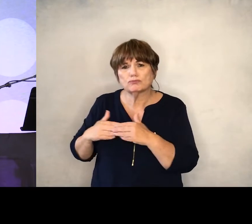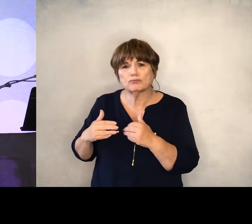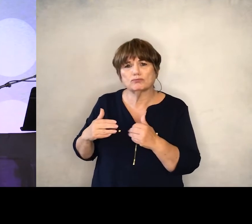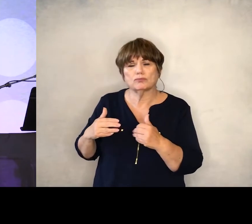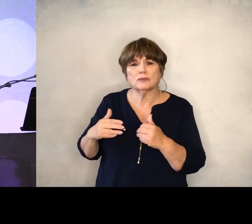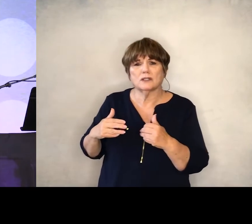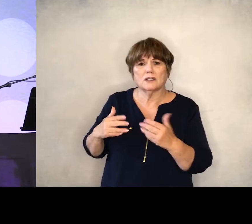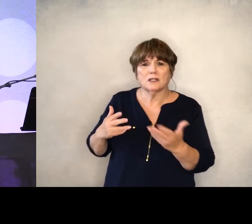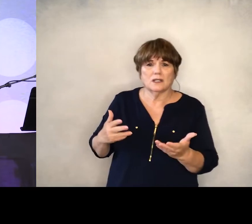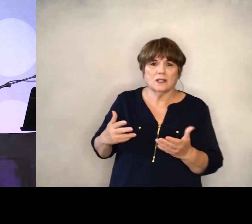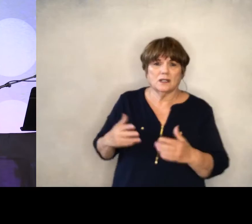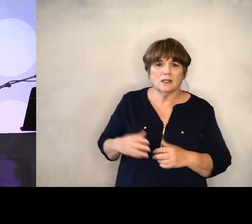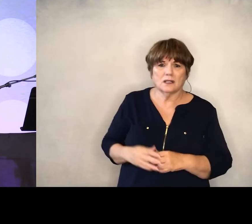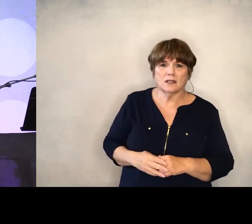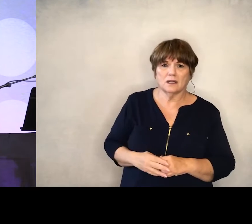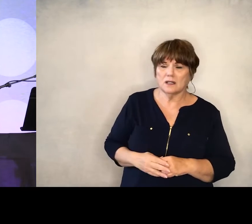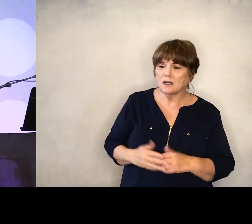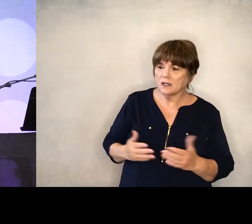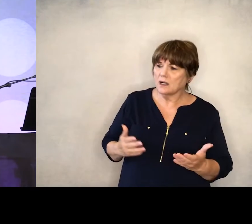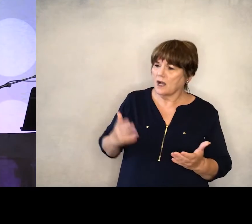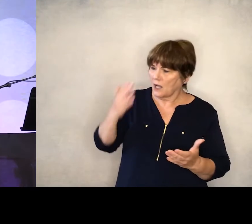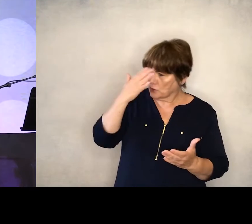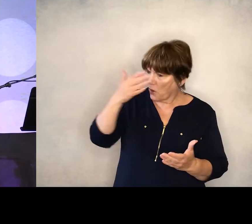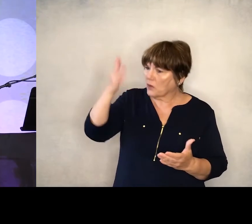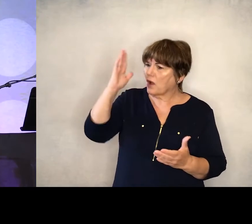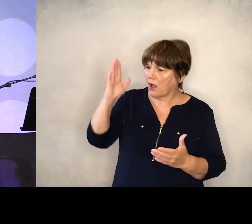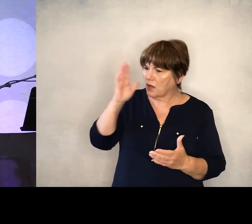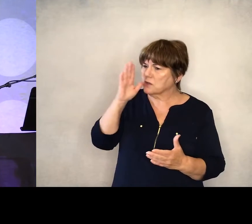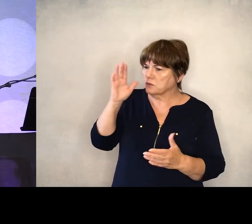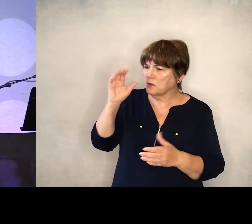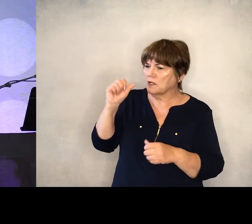blocking some wonderful gift God is trying to give them through the suffering.